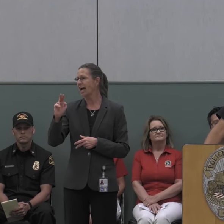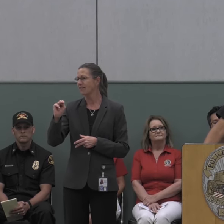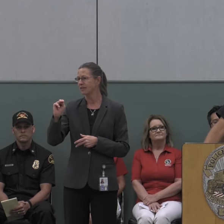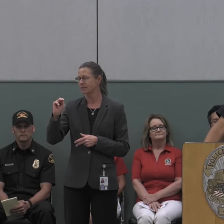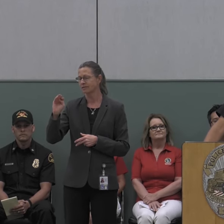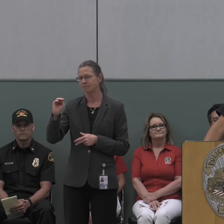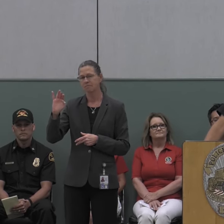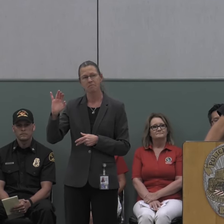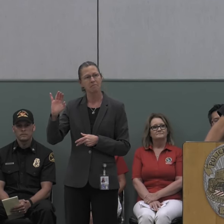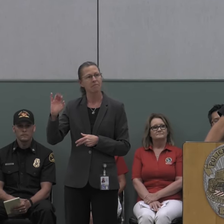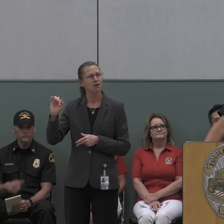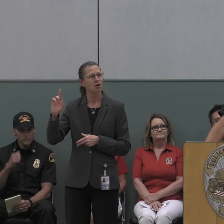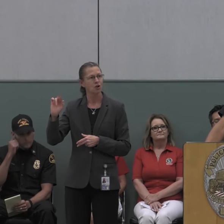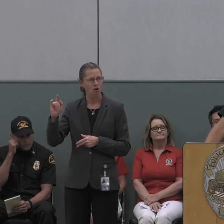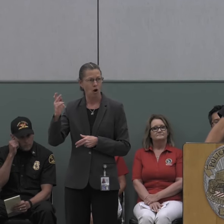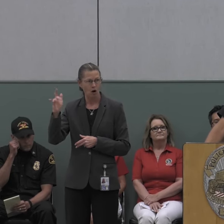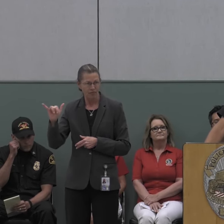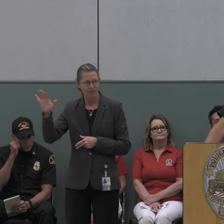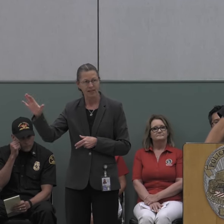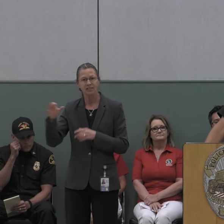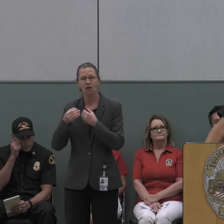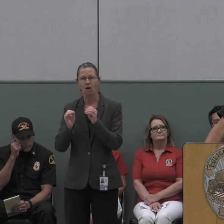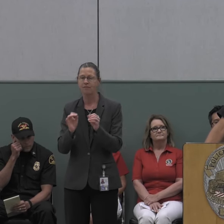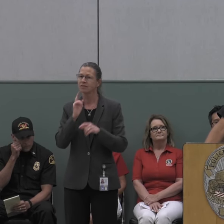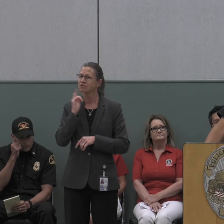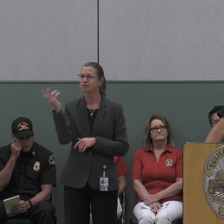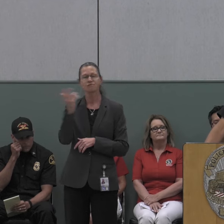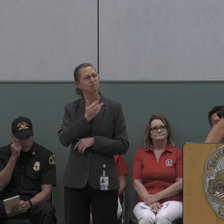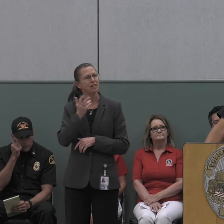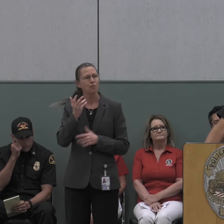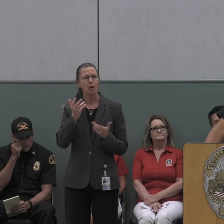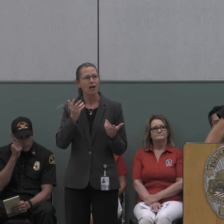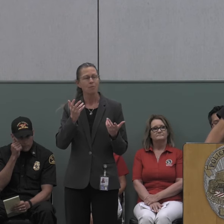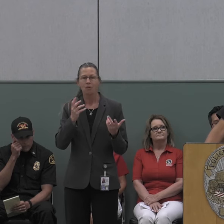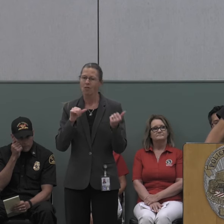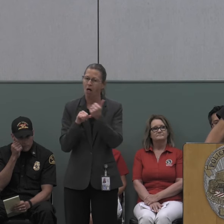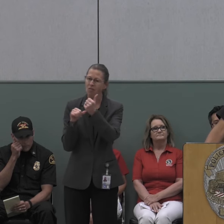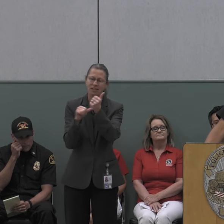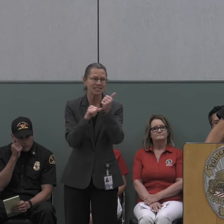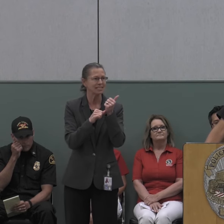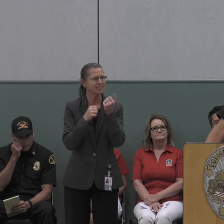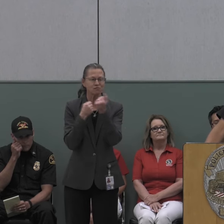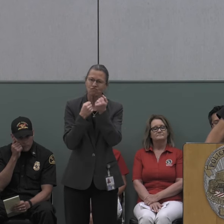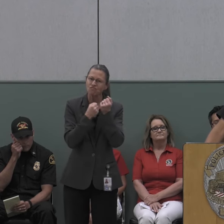it's just been incredible, the assistance that we were offered. And you know what,